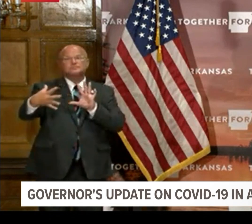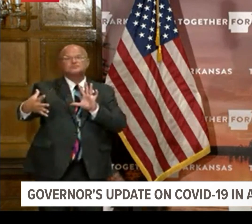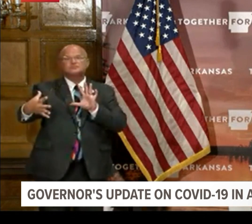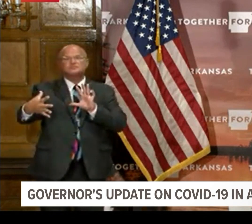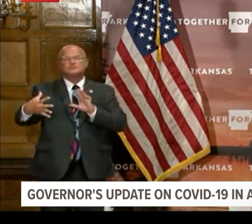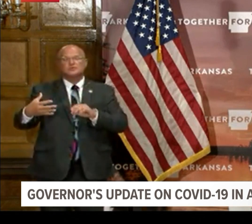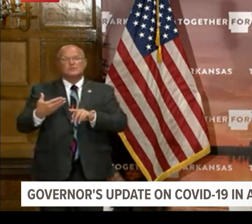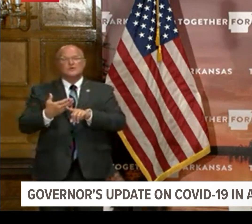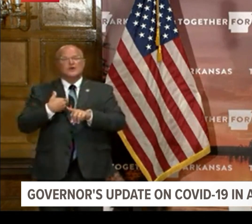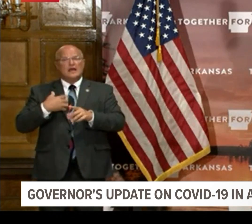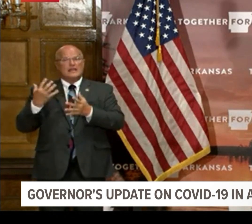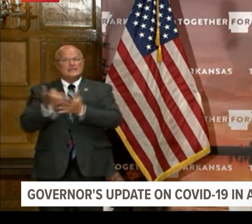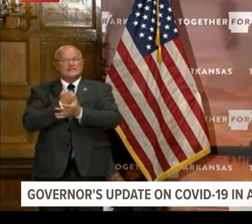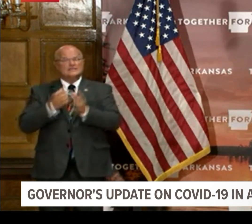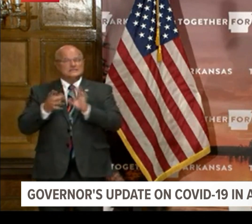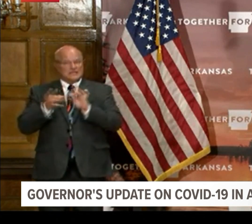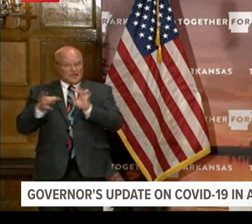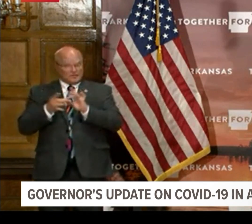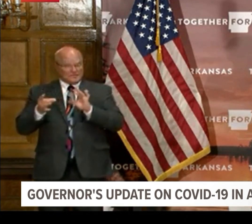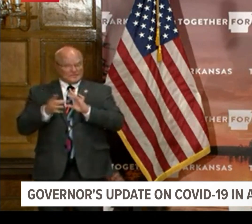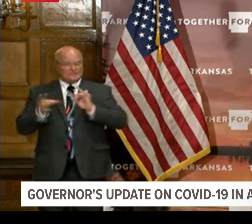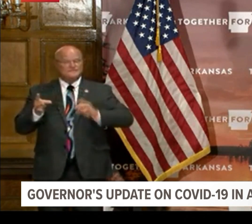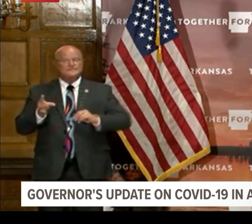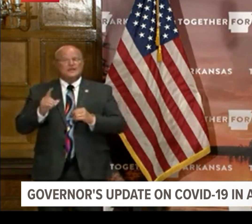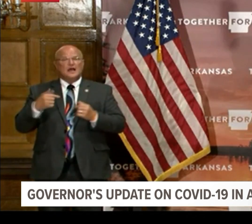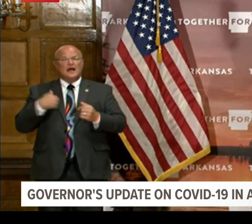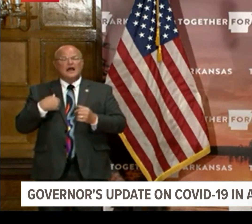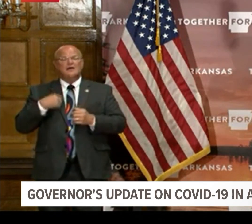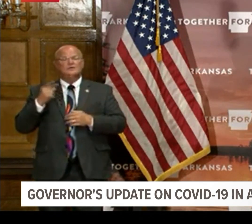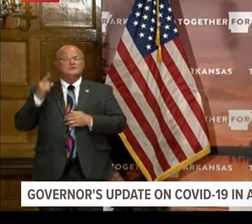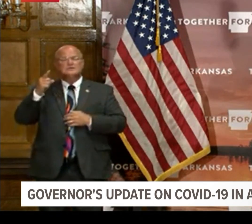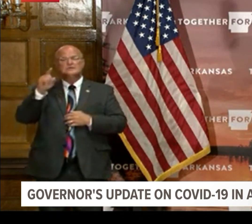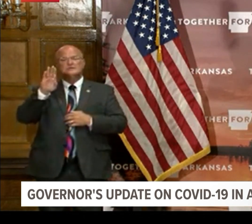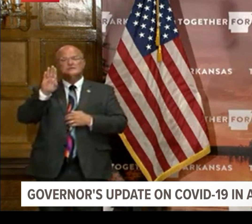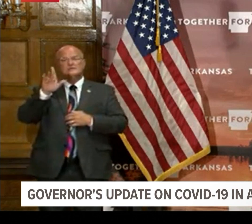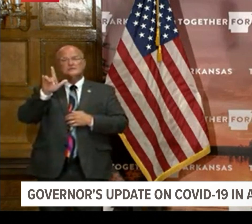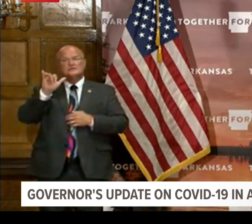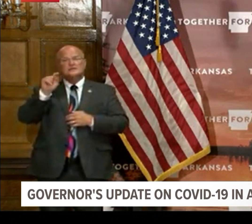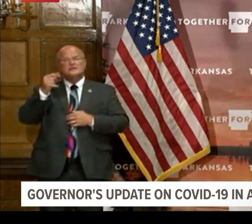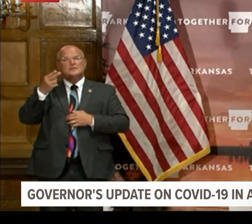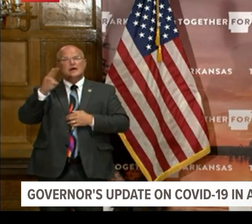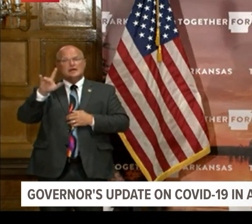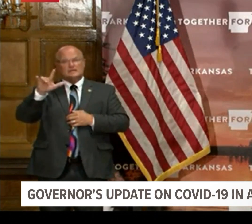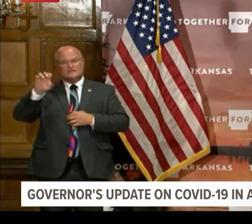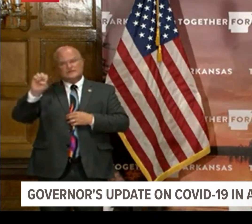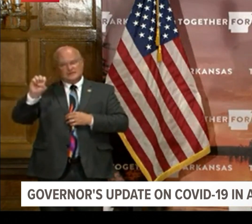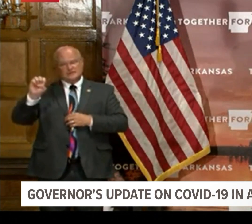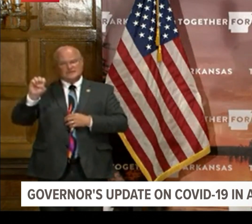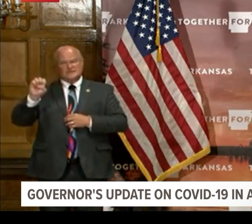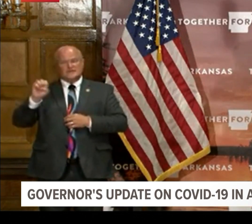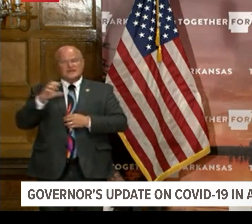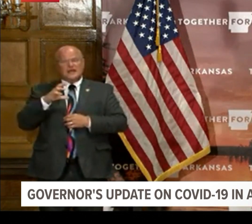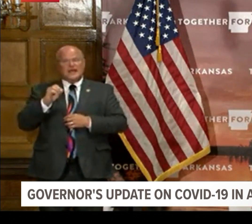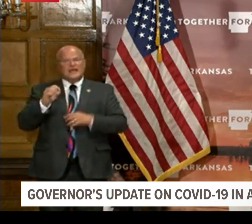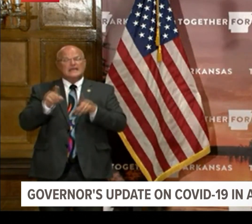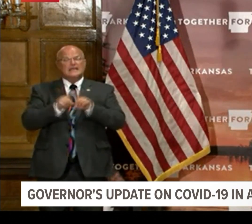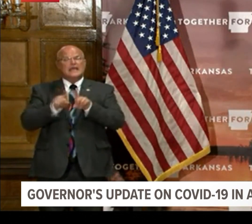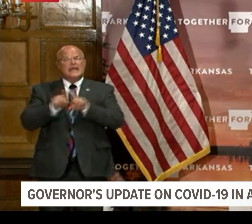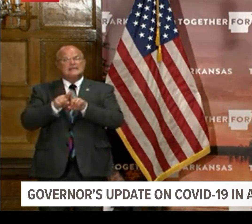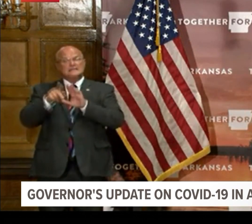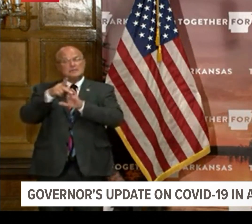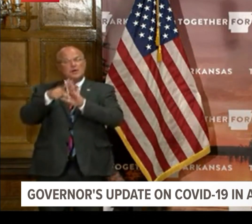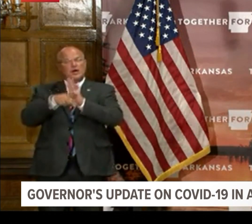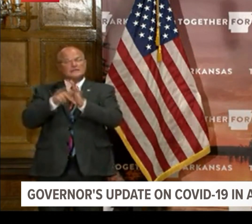was before I had an opportunity to comment on it when I was in Blytheville. And as a